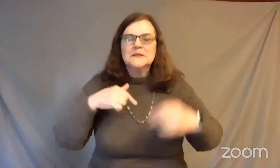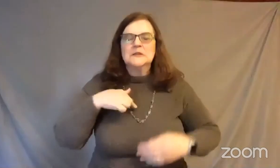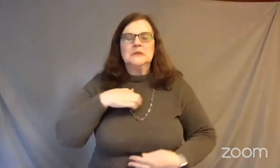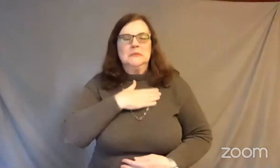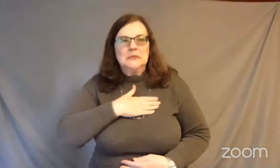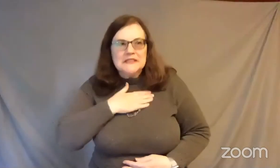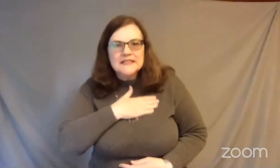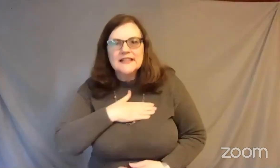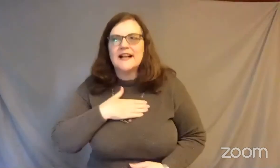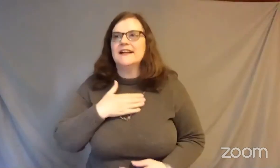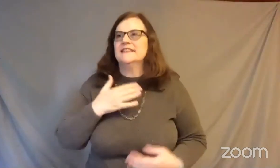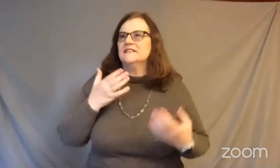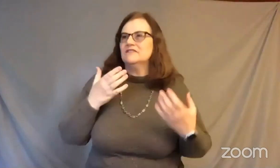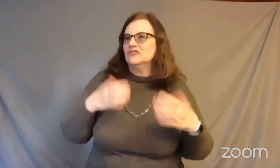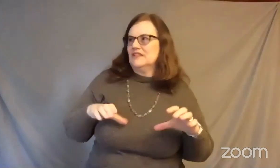Thank you so much for your attention this evening.